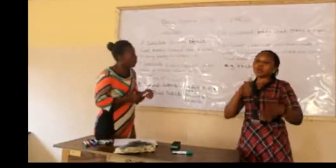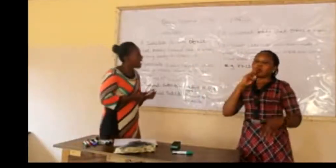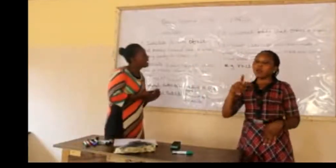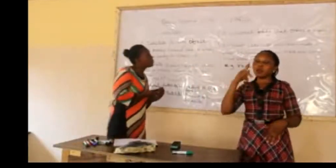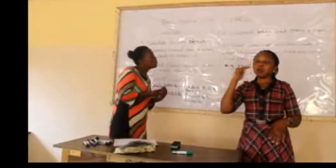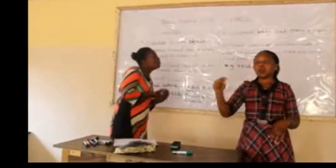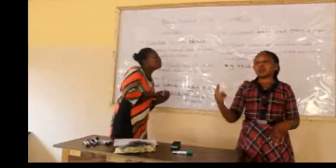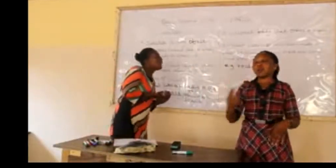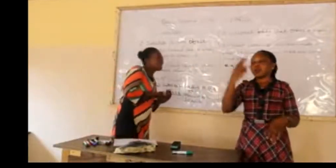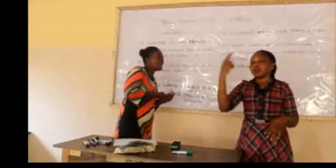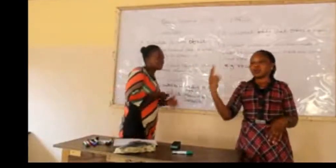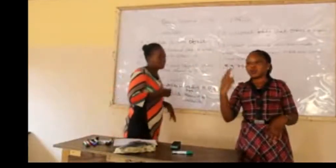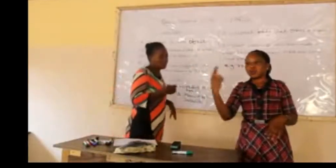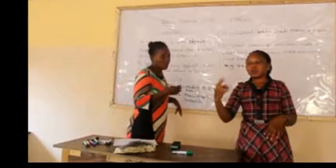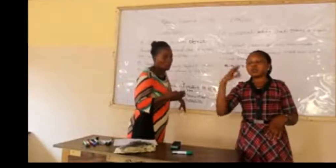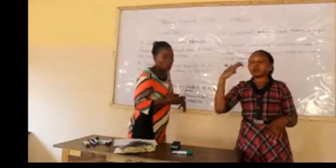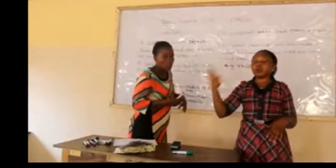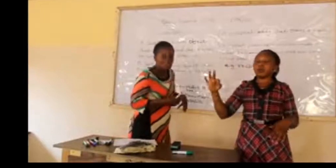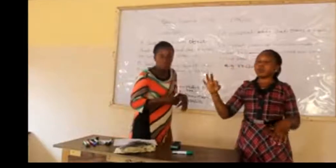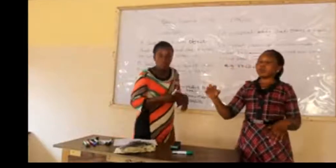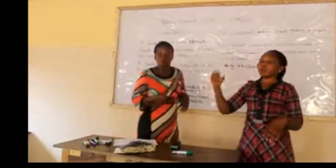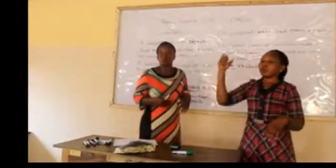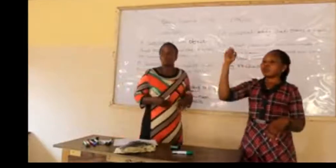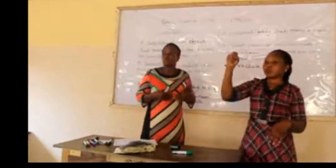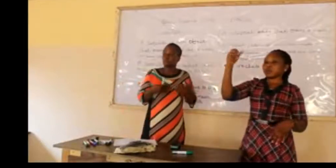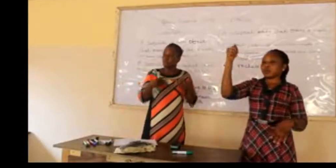uses? Why do man